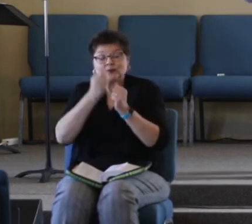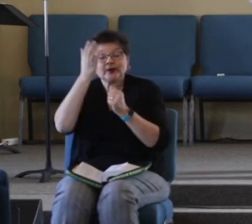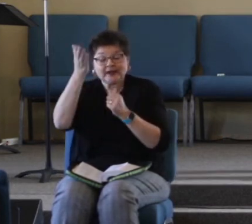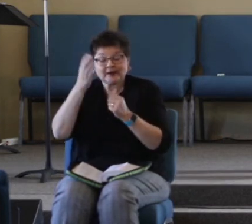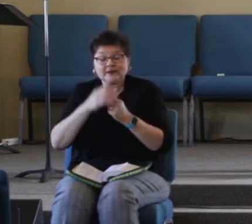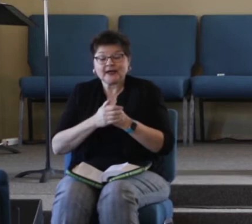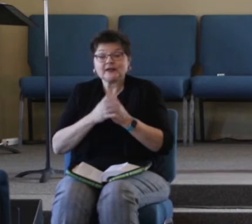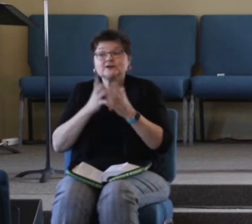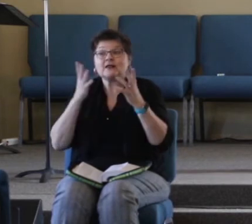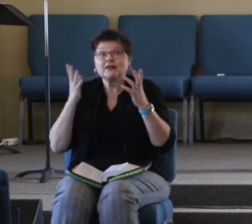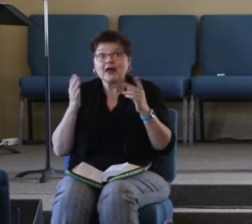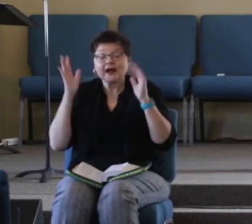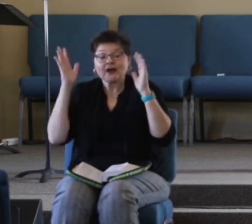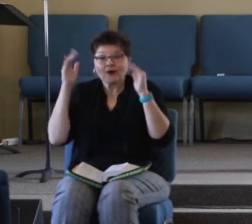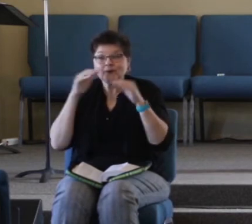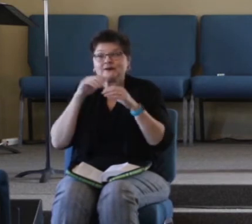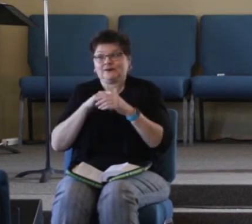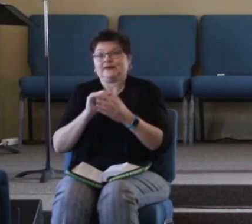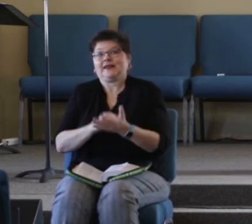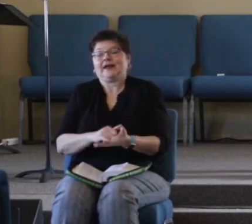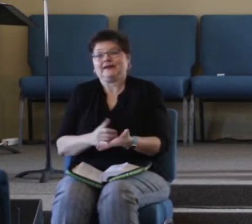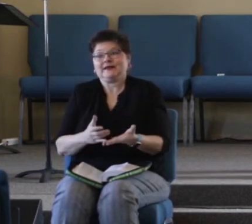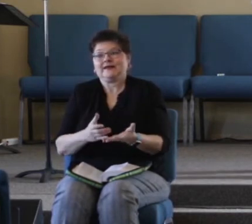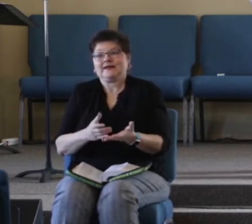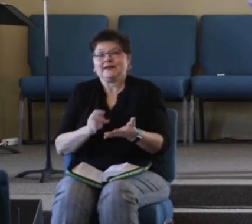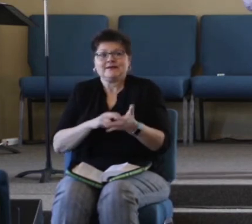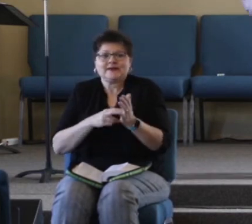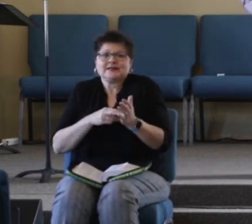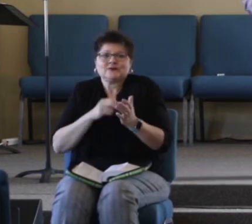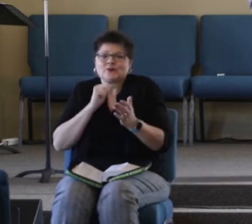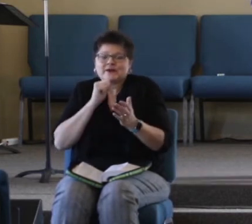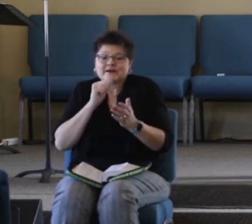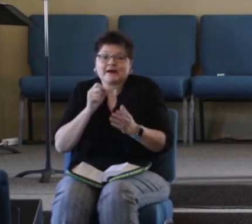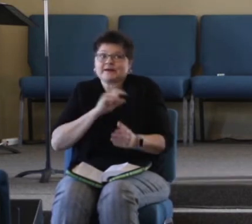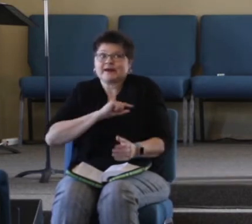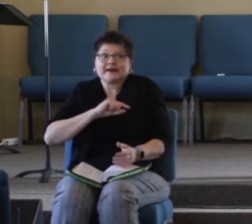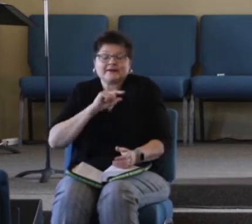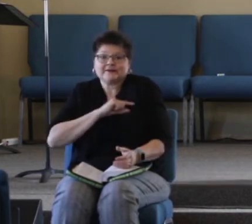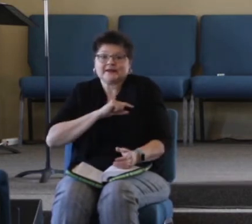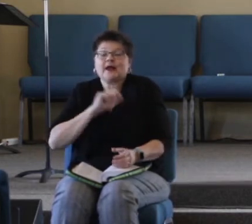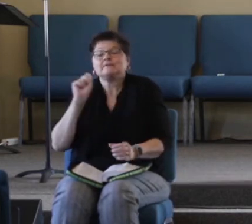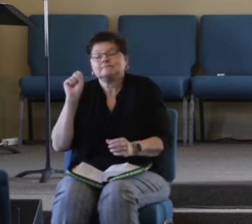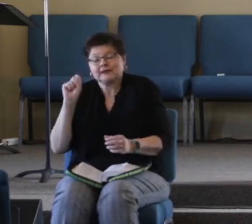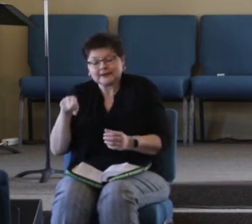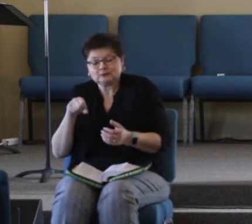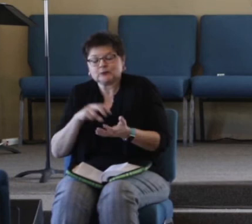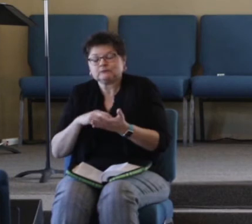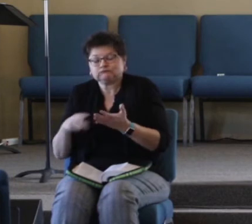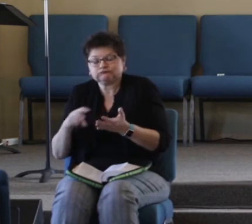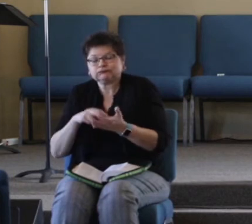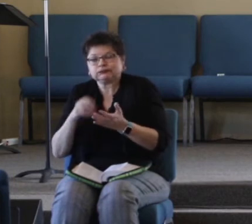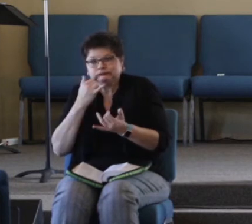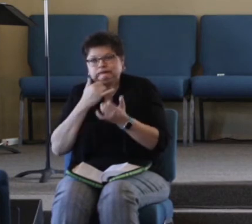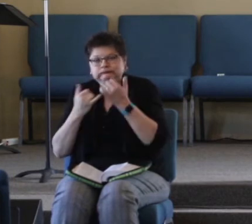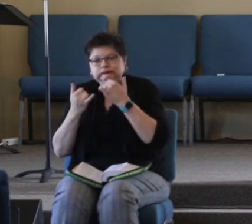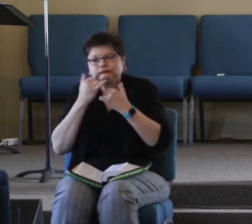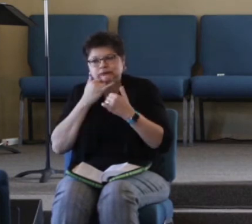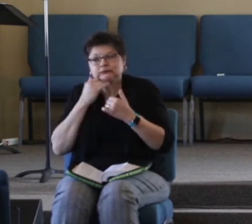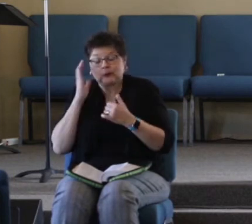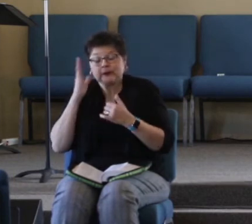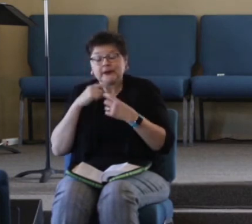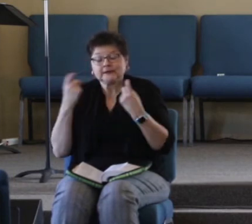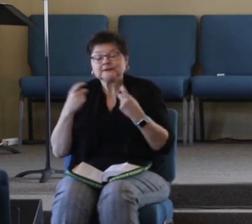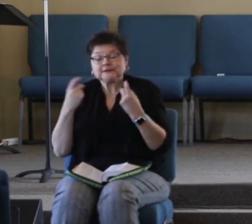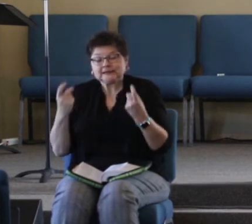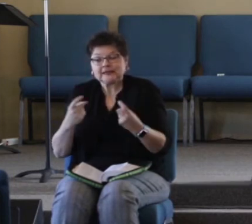lot of hope in that. That means we're no longer guilty. And yes, we're going to fall short of his glory. We're going to sin. But